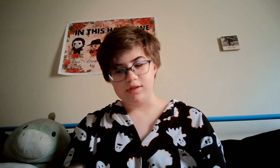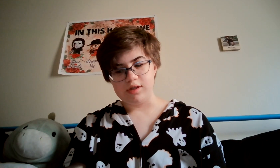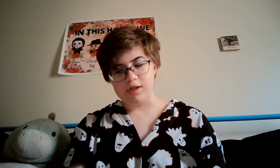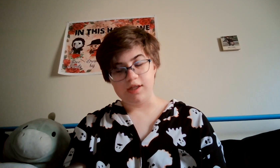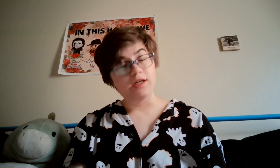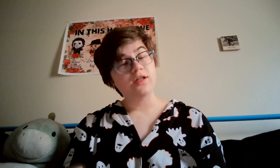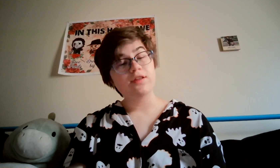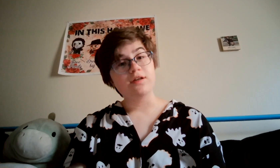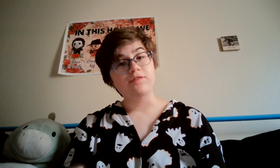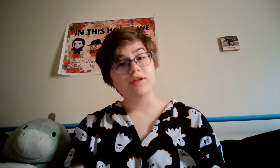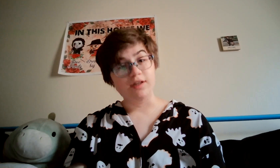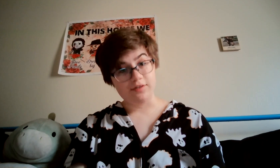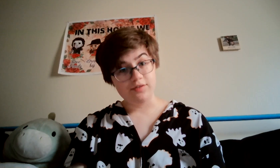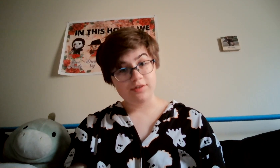I cannot think of any others.